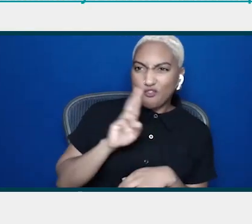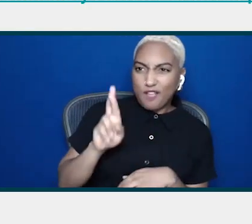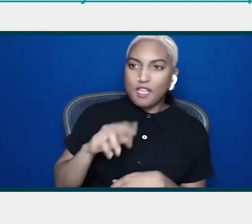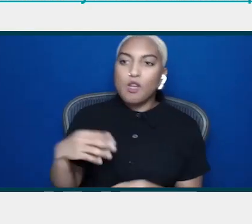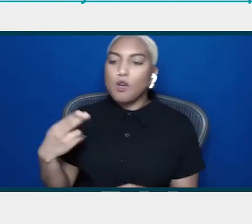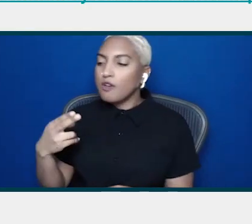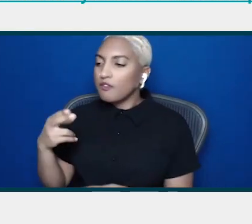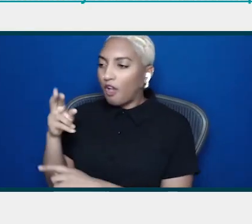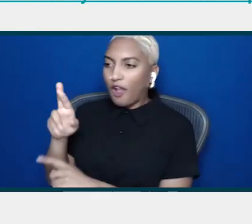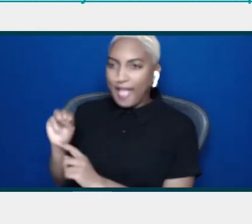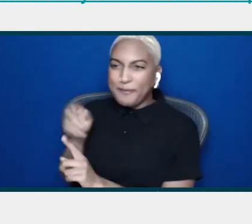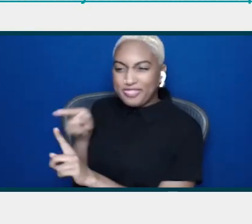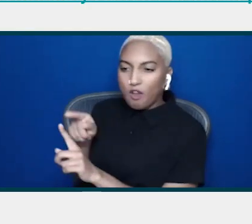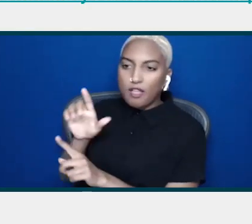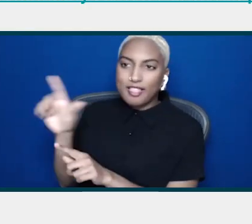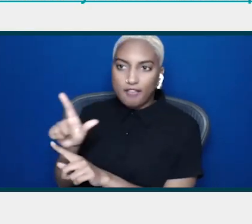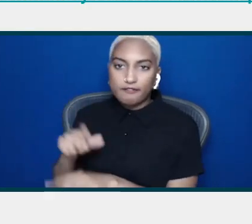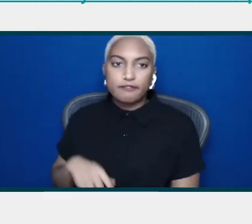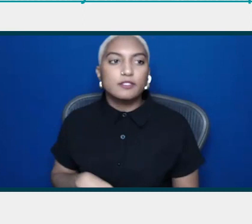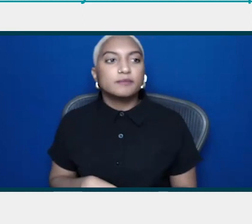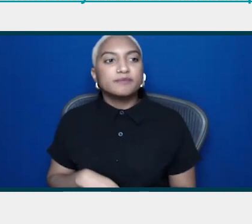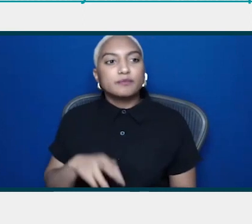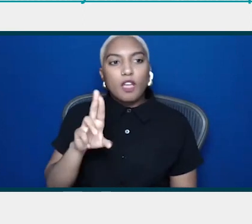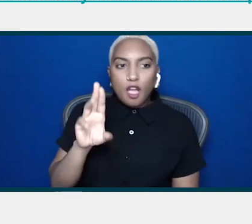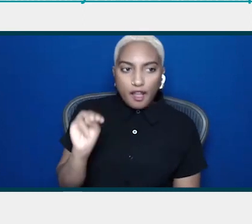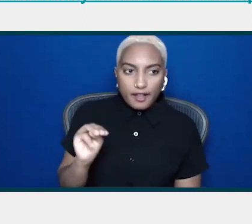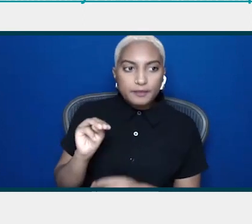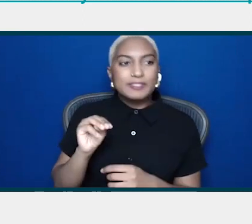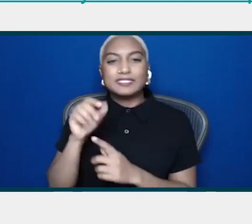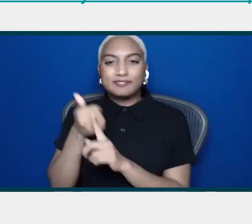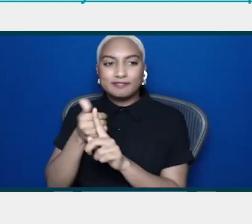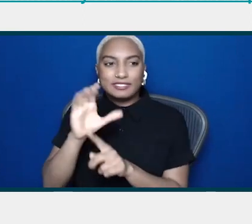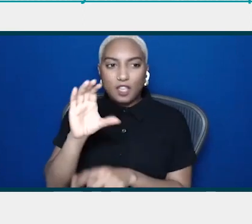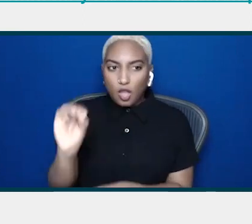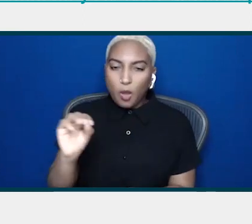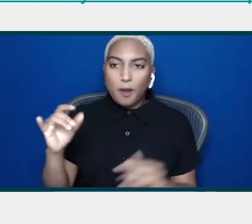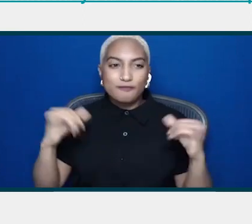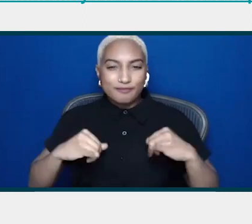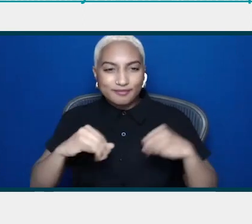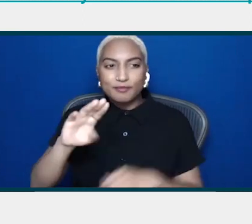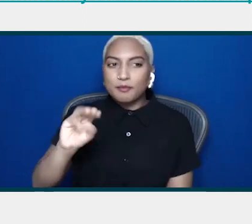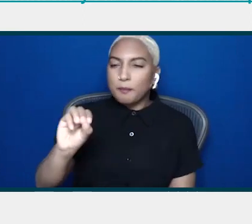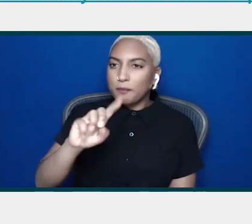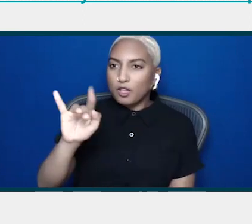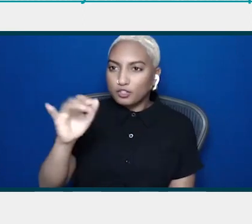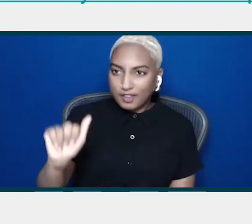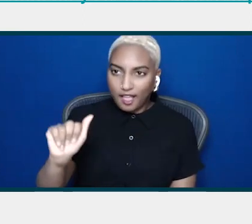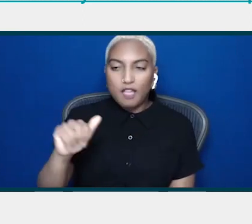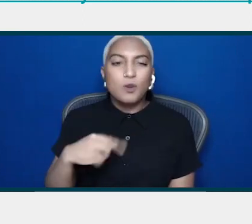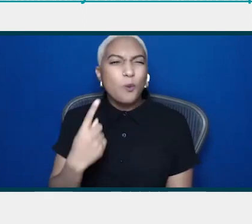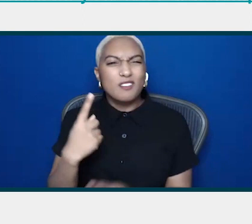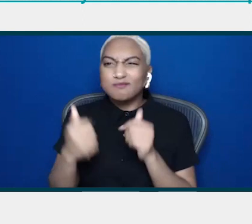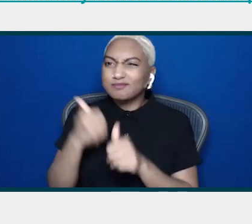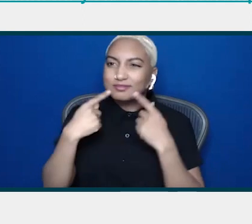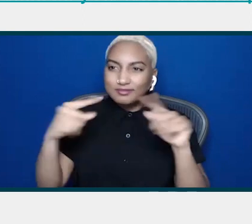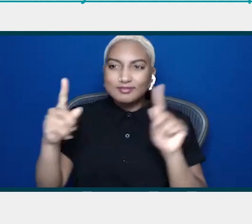CEO of Mozzeria, Inc. in Washington, D.C. and San Francisco, California, one of the most successful deaf-owned and